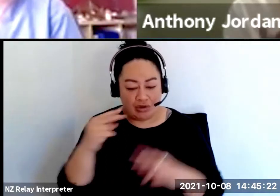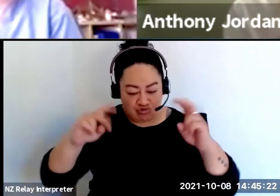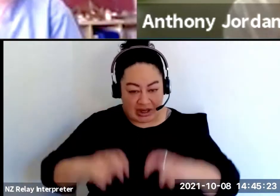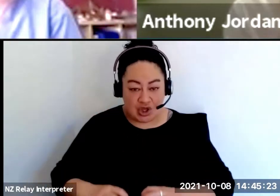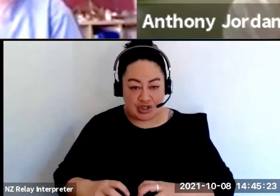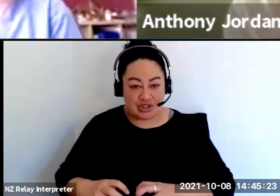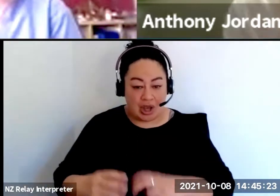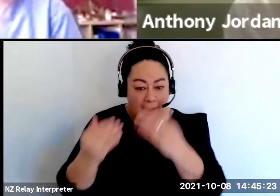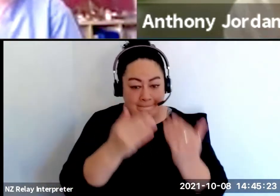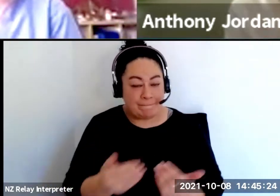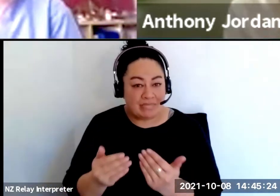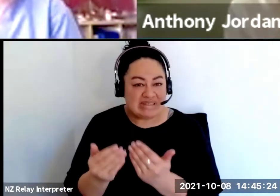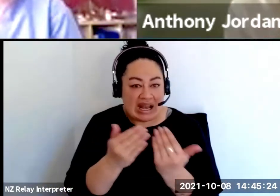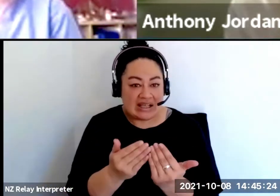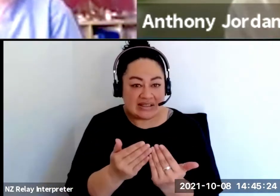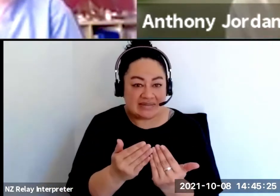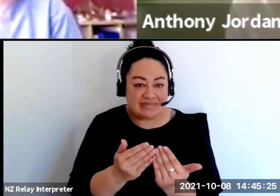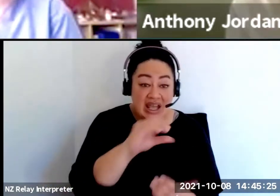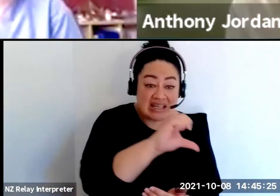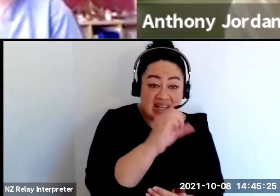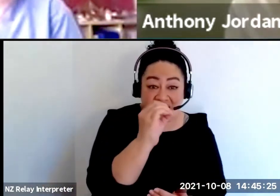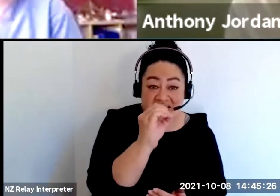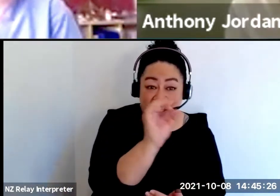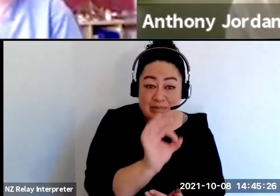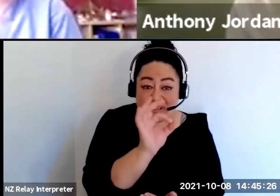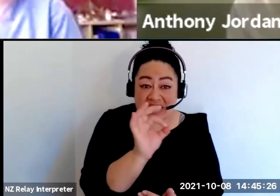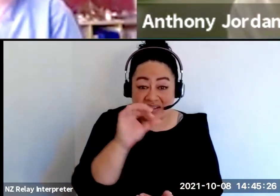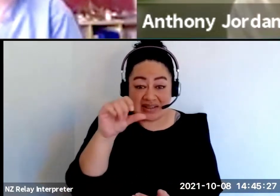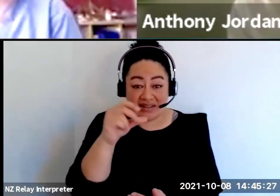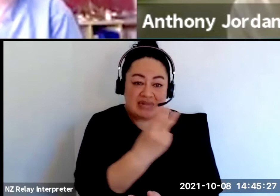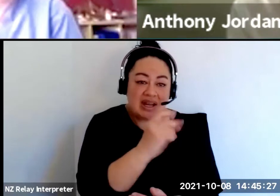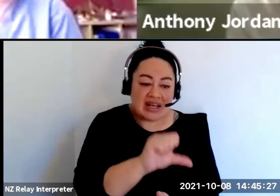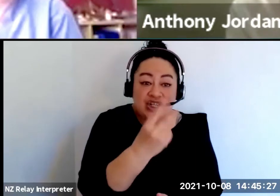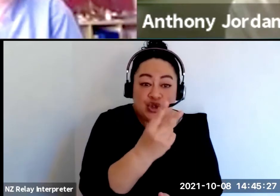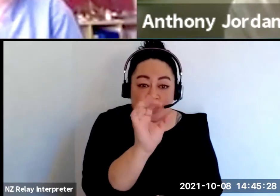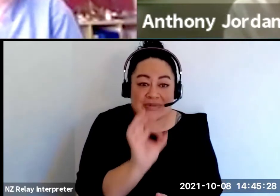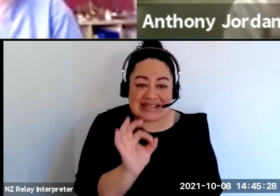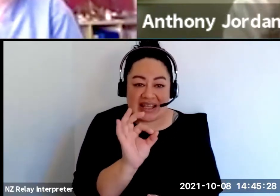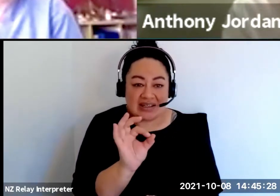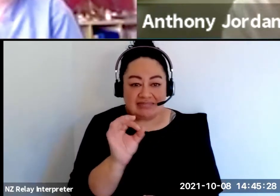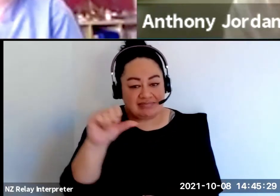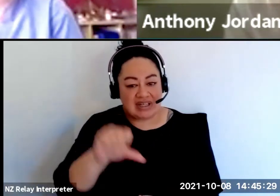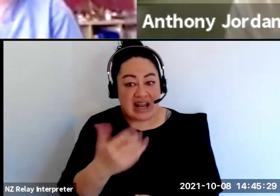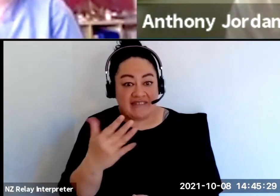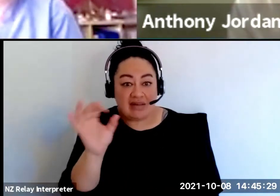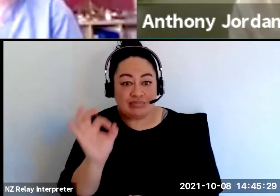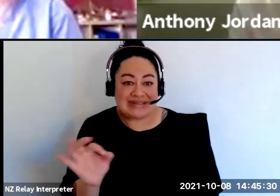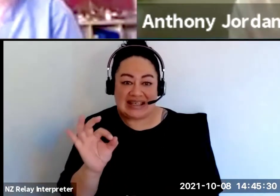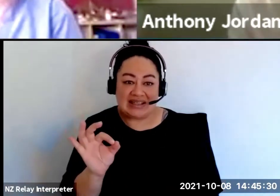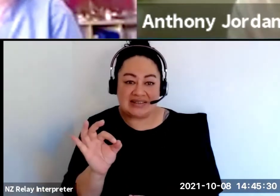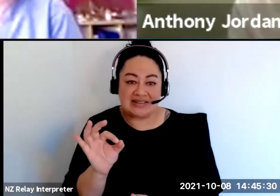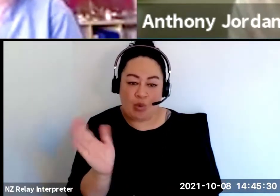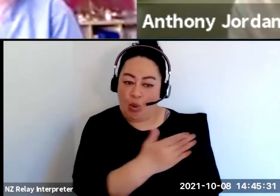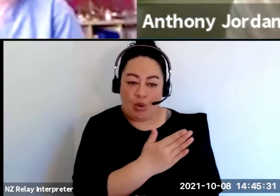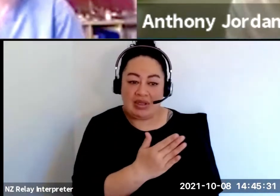and 95, it just means that it's pretty much the same effectiveness. Those little movements are probably